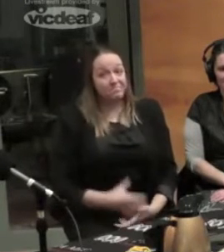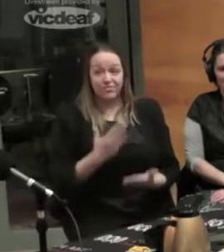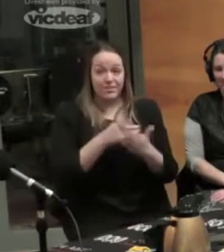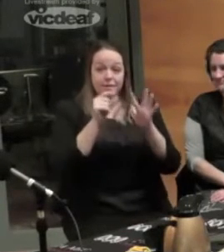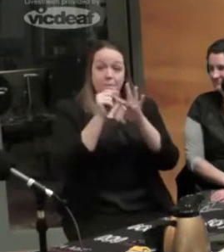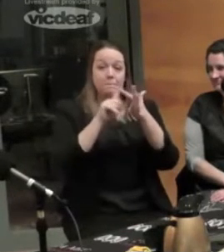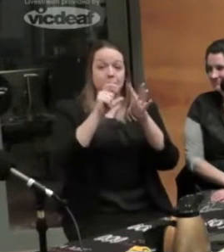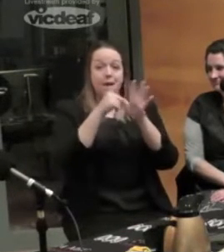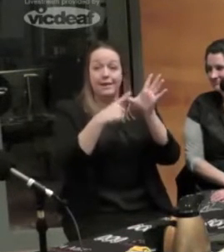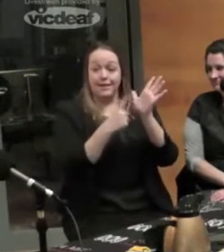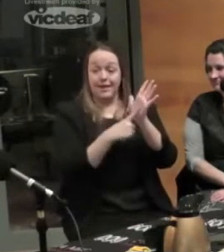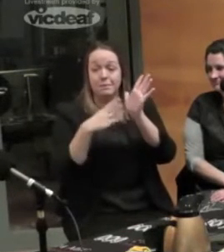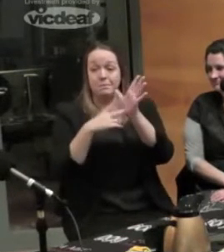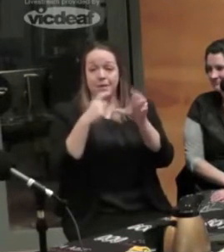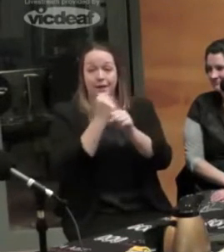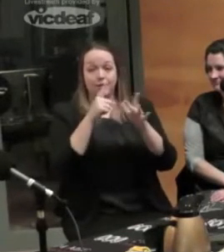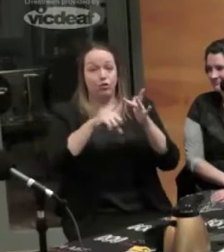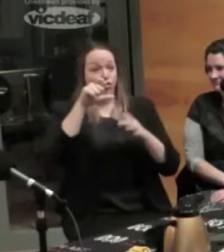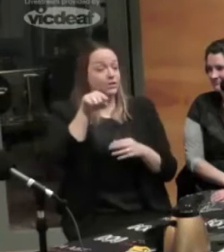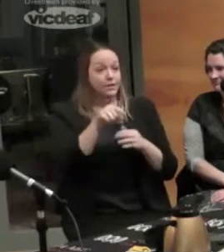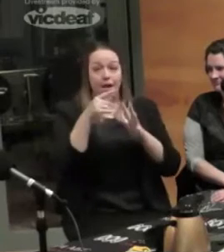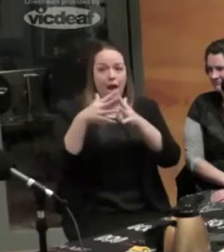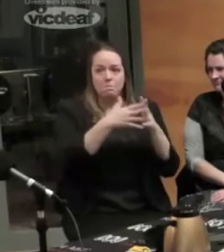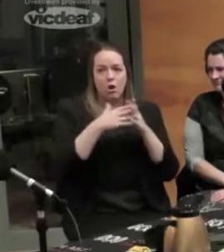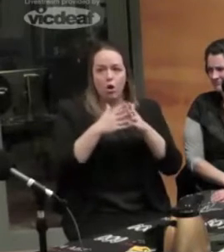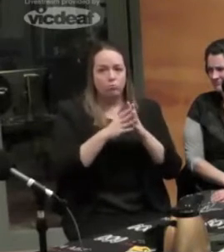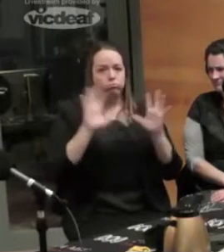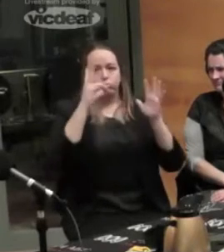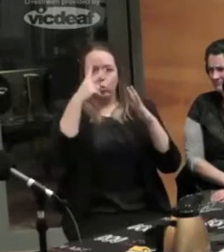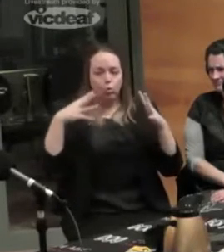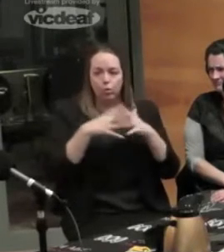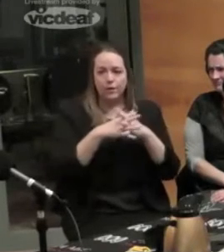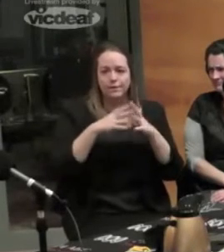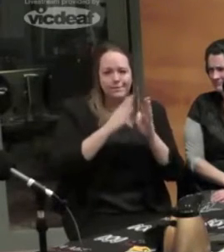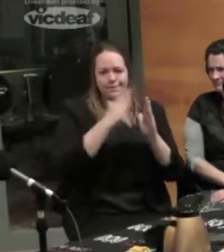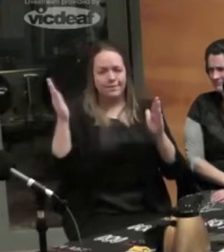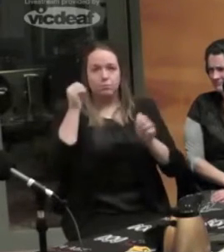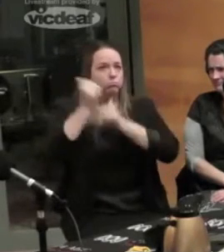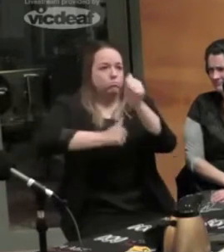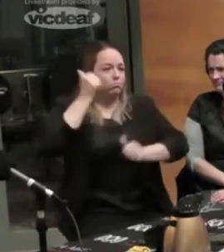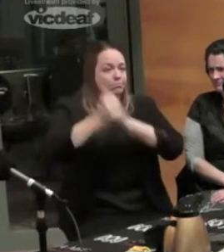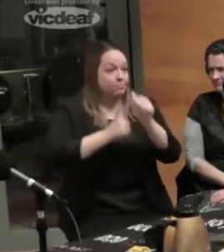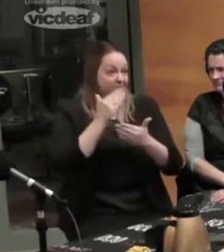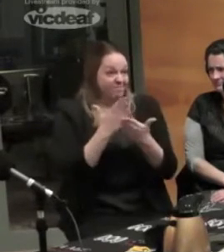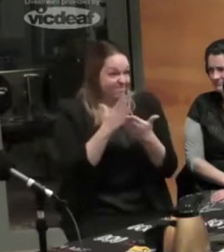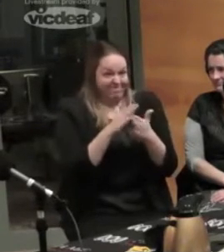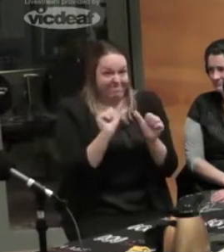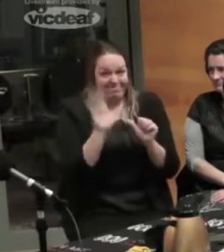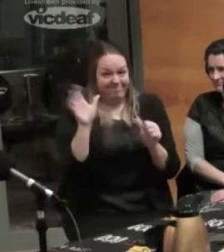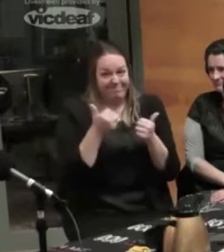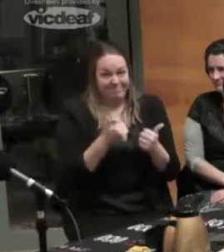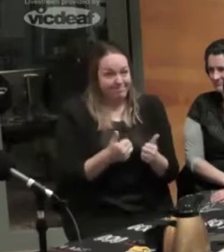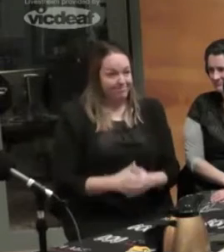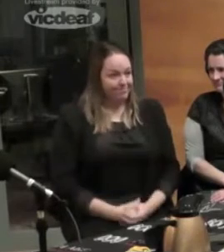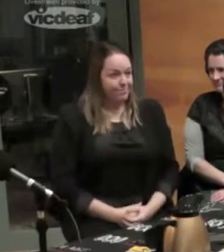Pedal Magic that got, you know, it took America by storm for about 2 weeks is actually quite good. It's all about...